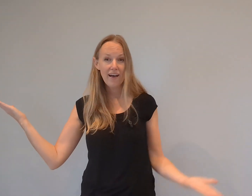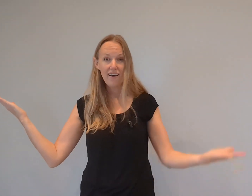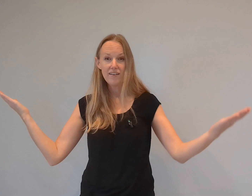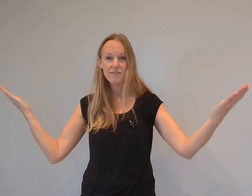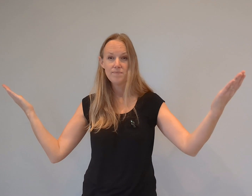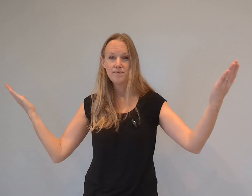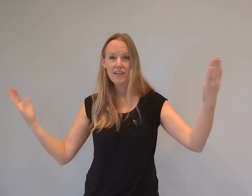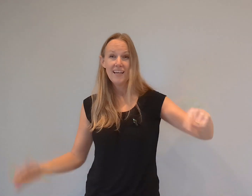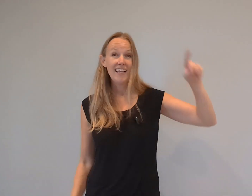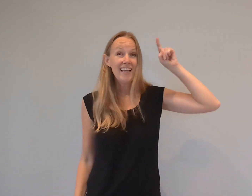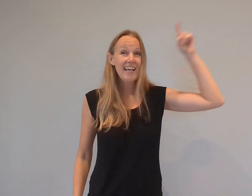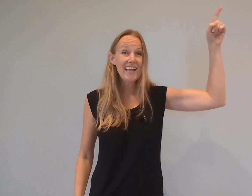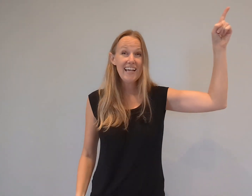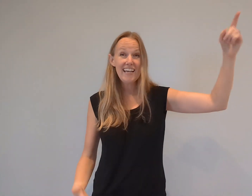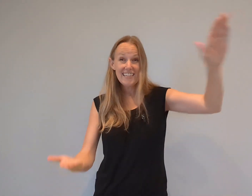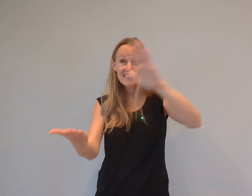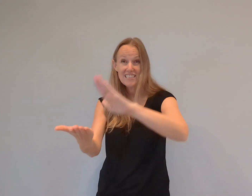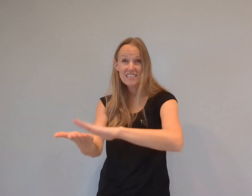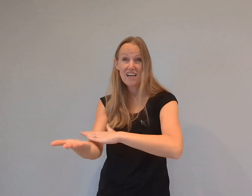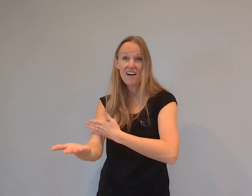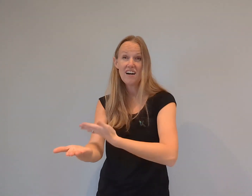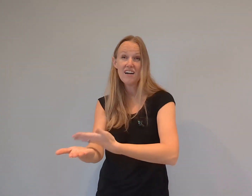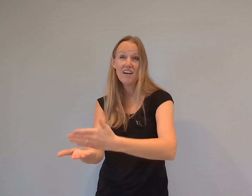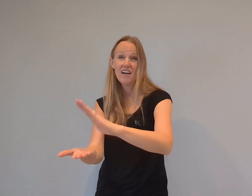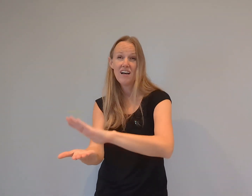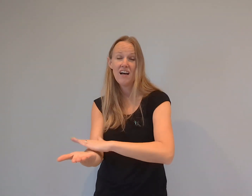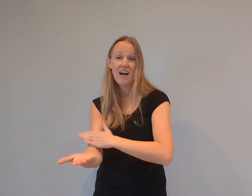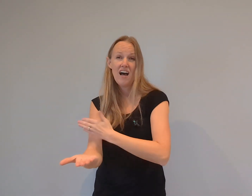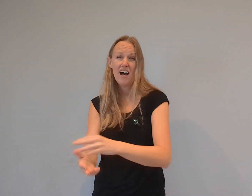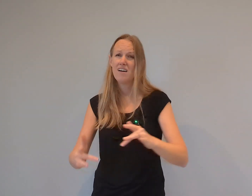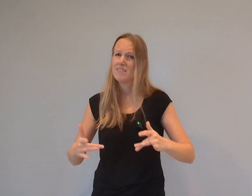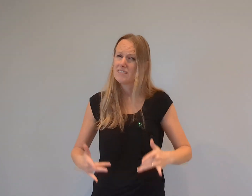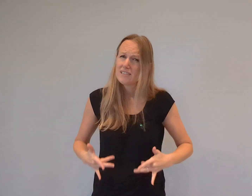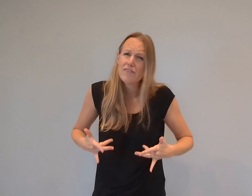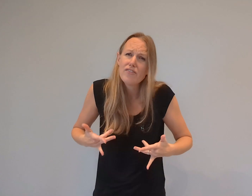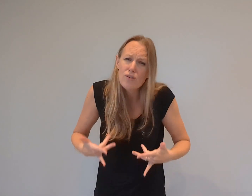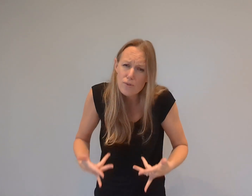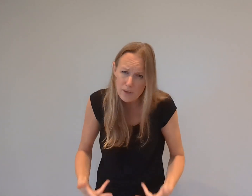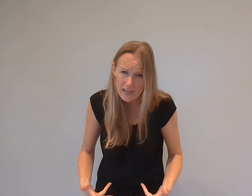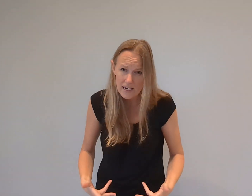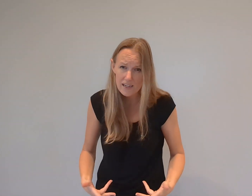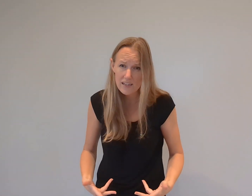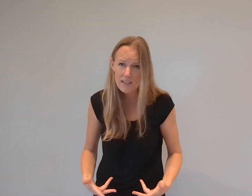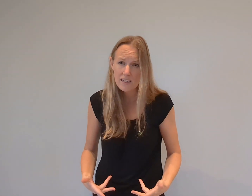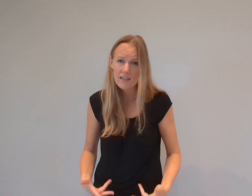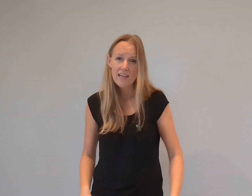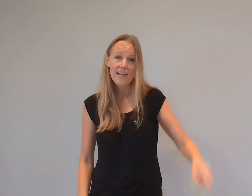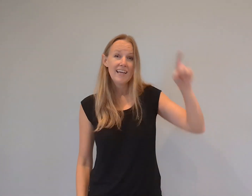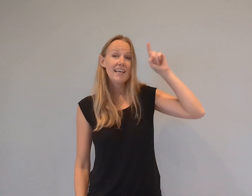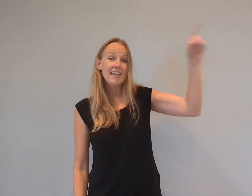Emmanuel. He is the song of the suffering.